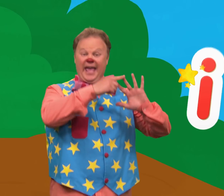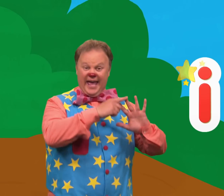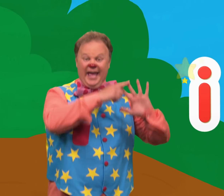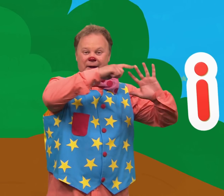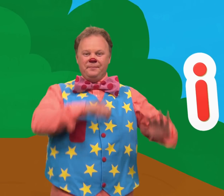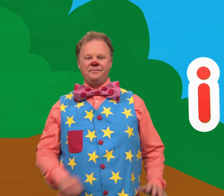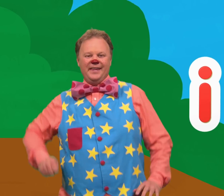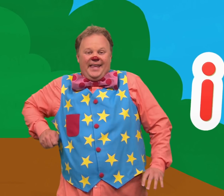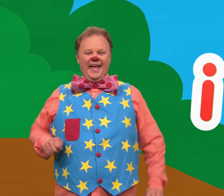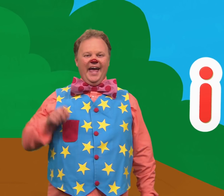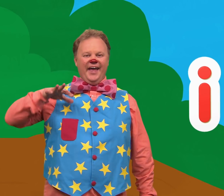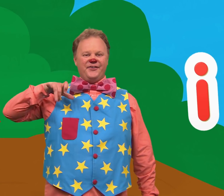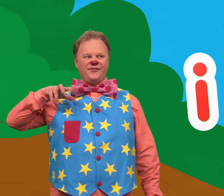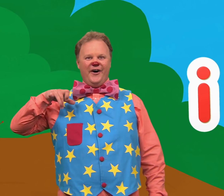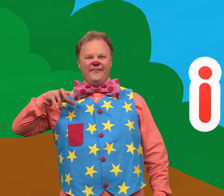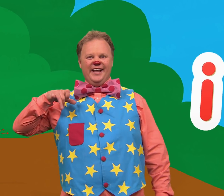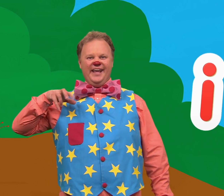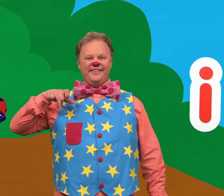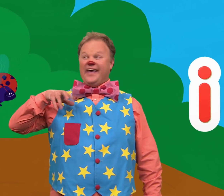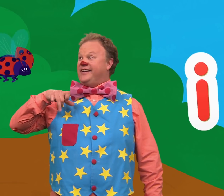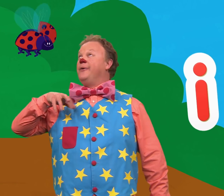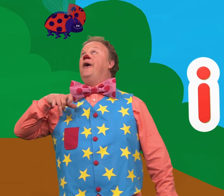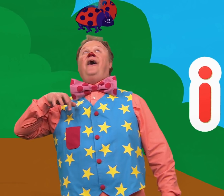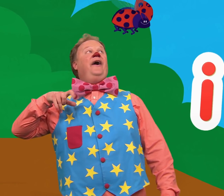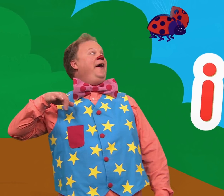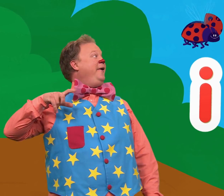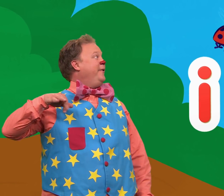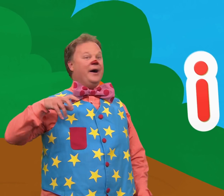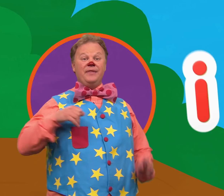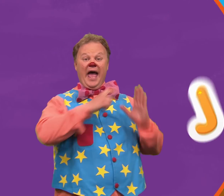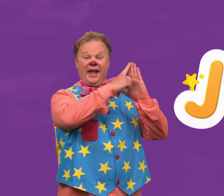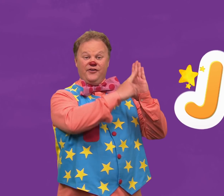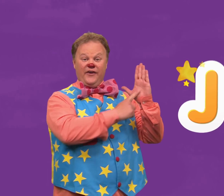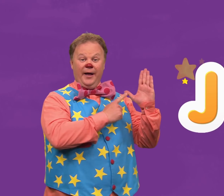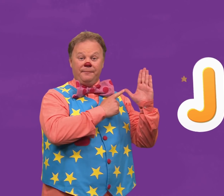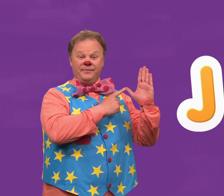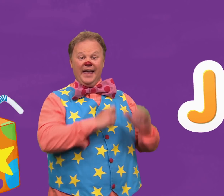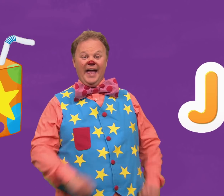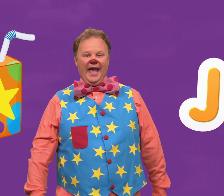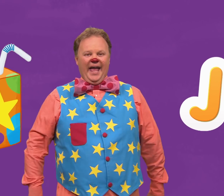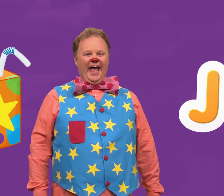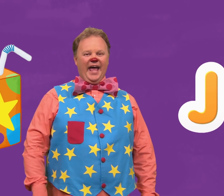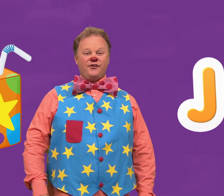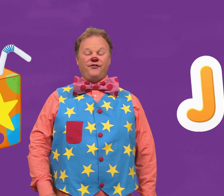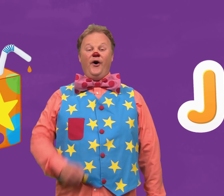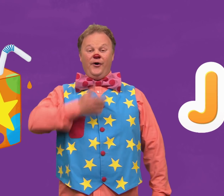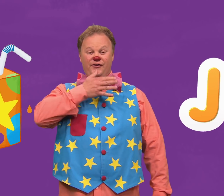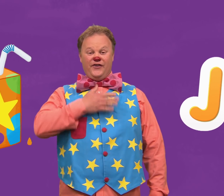I is for an insect. Whoa! And J is for